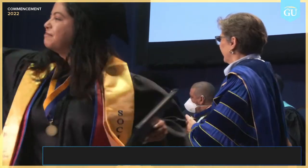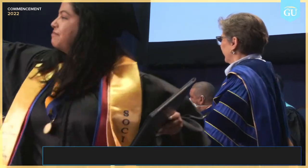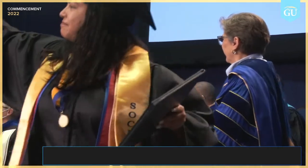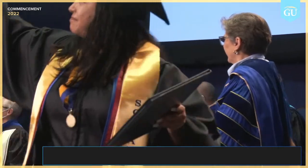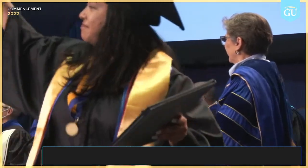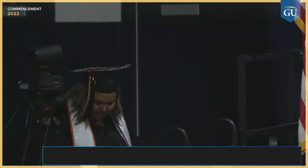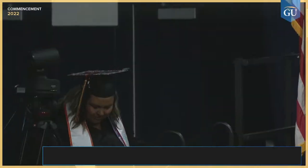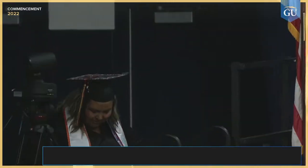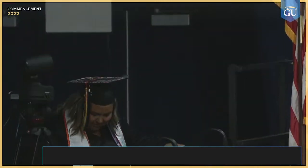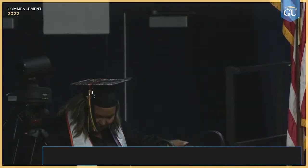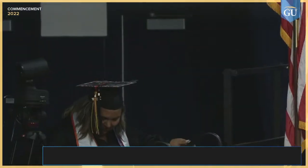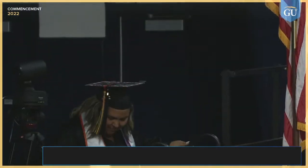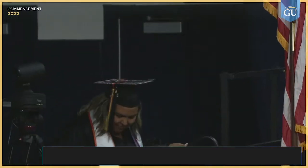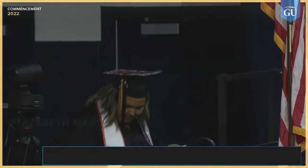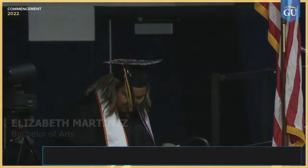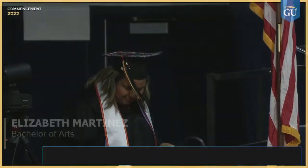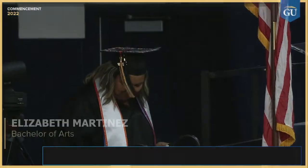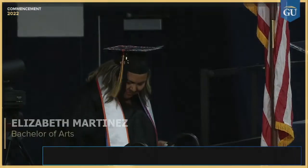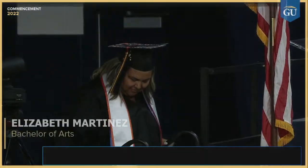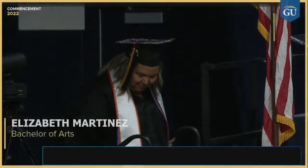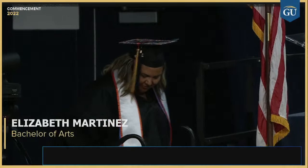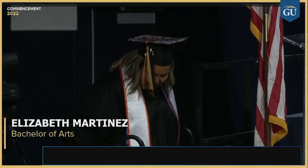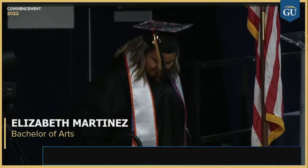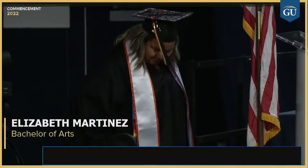Elizabeth Martinez, Bachelor of Arts.